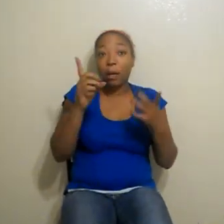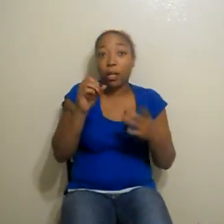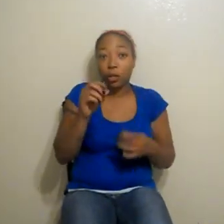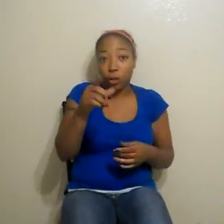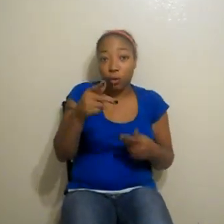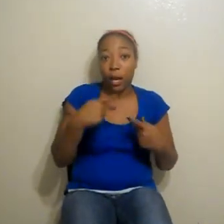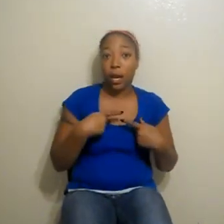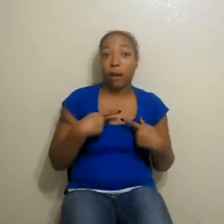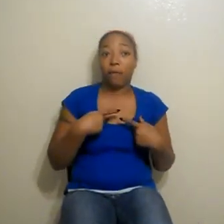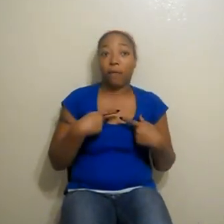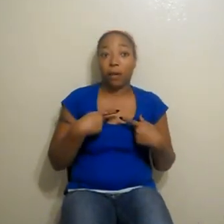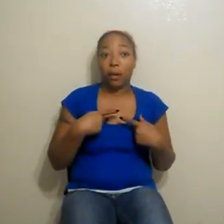do you have?